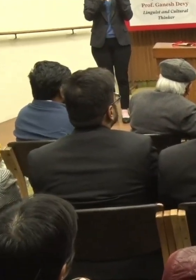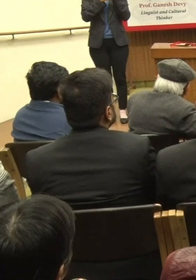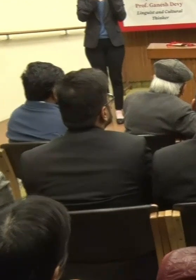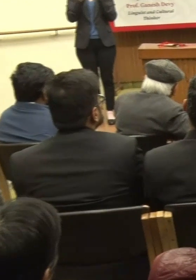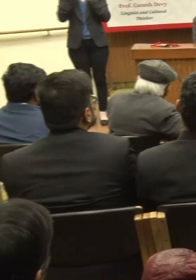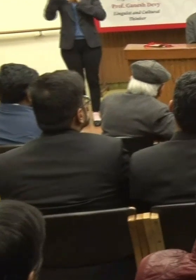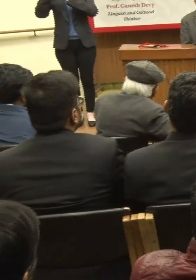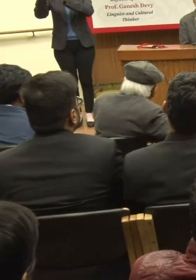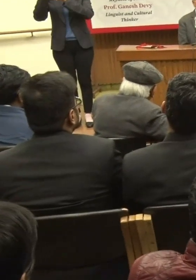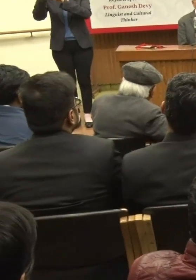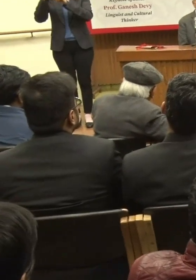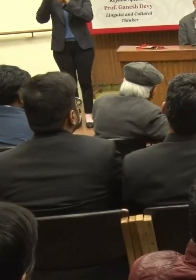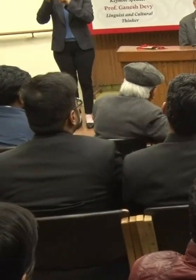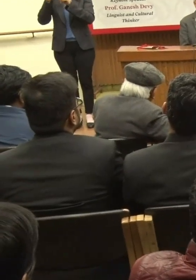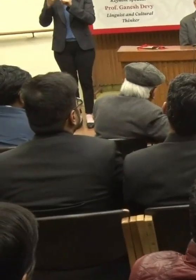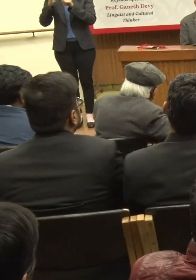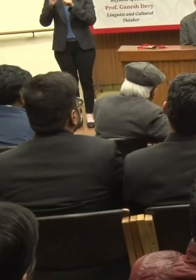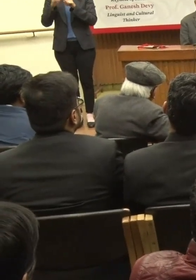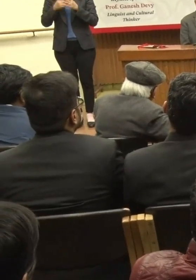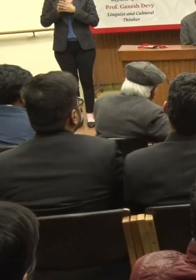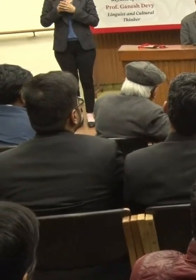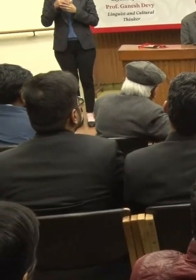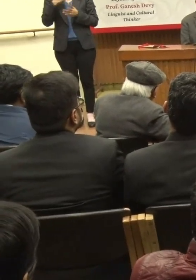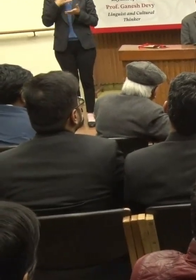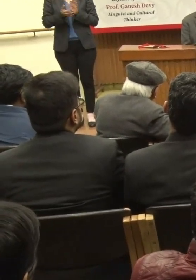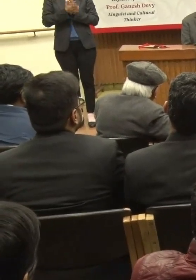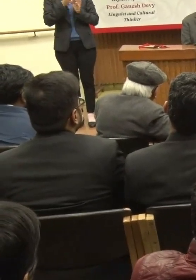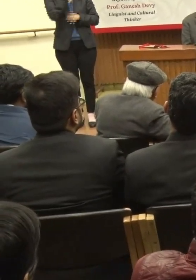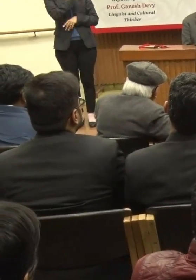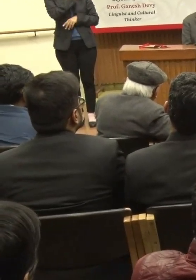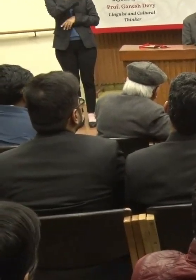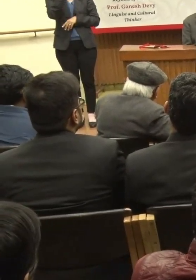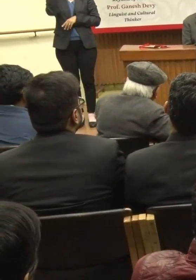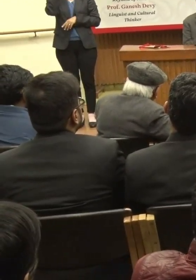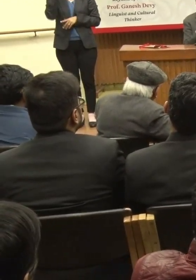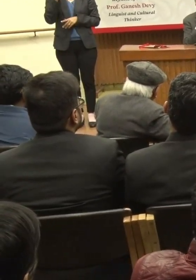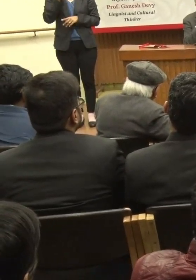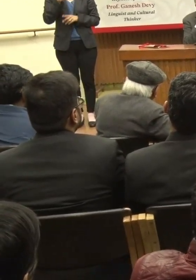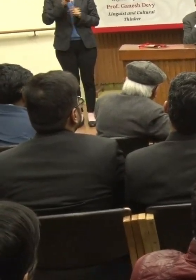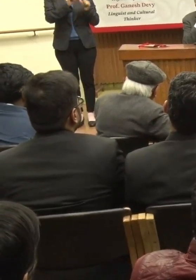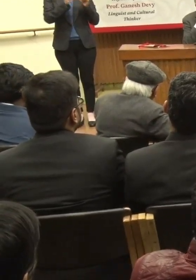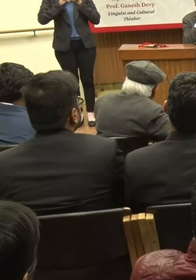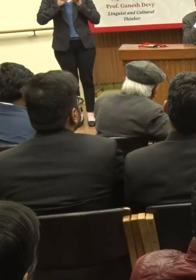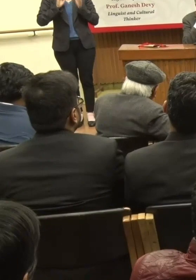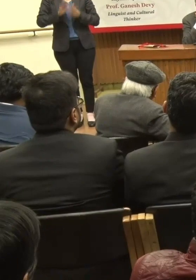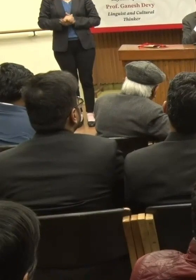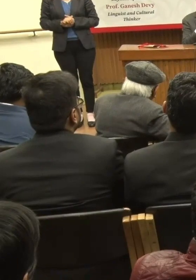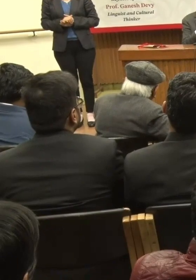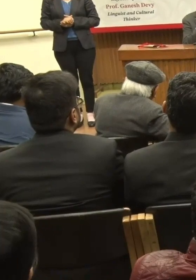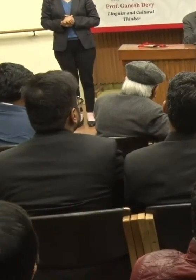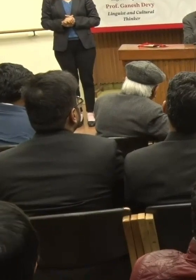it not as thought through? I just want to know your thoughts on that particular aspect.